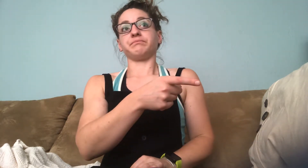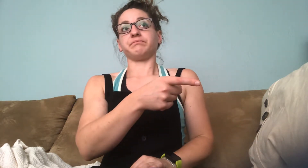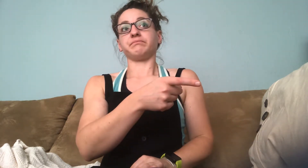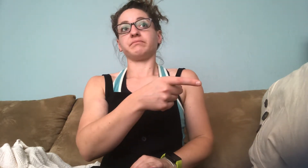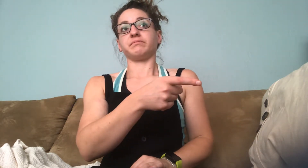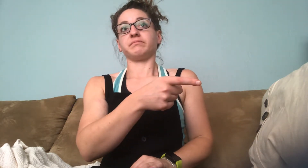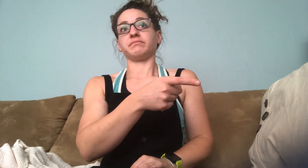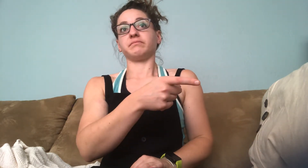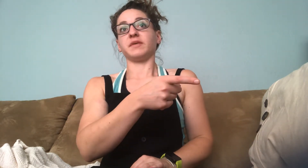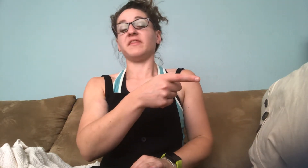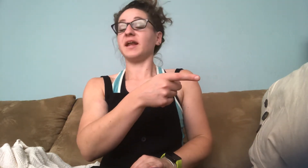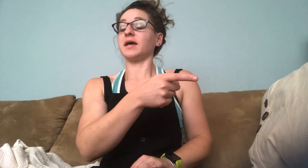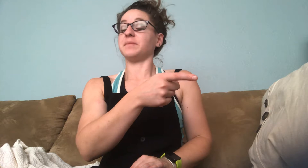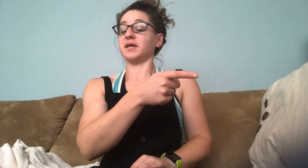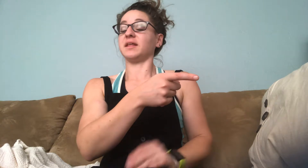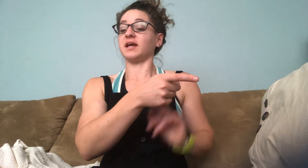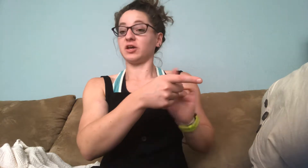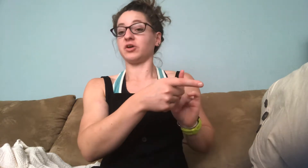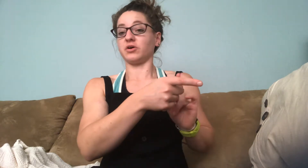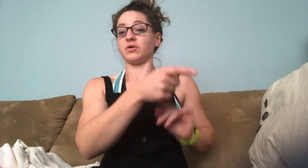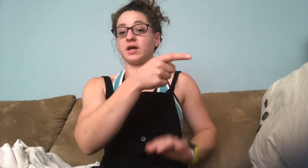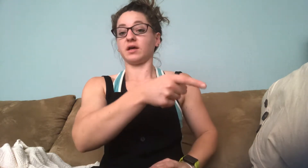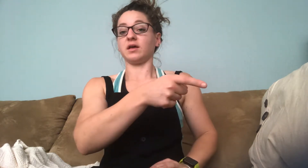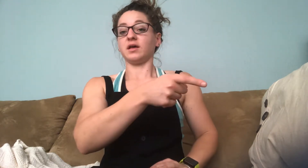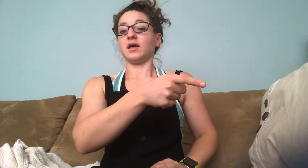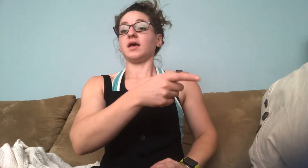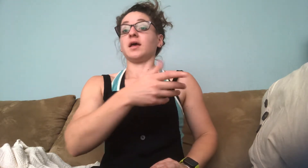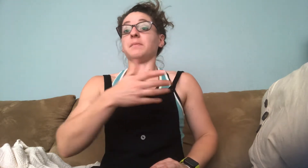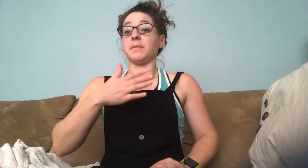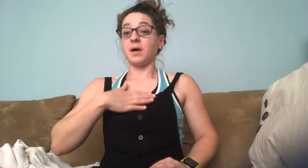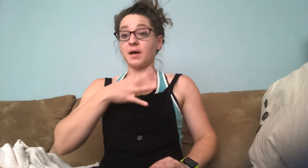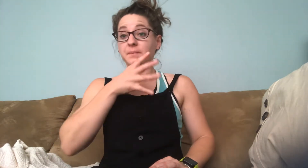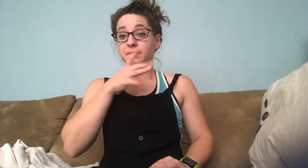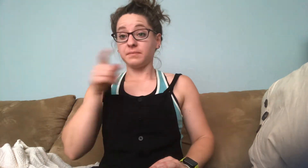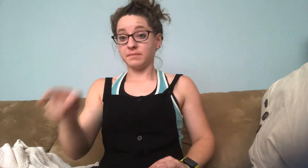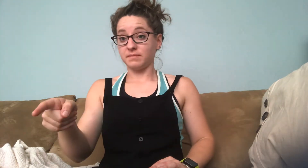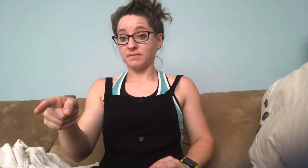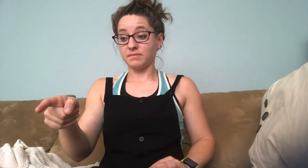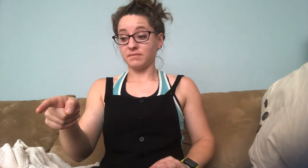and then I could go, okay, and my mom,